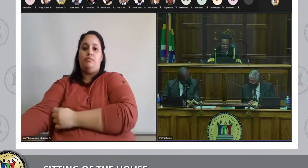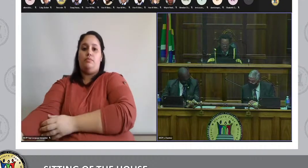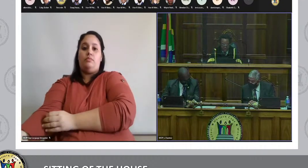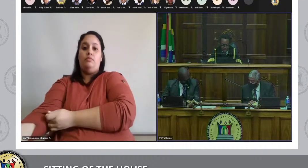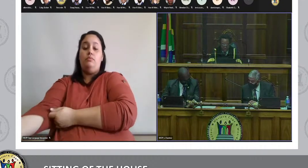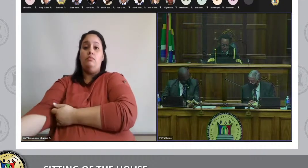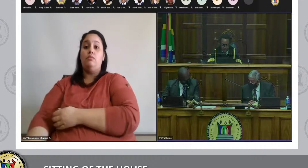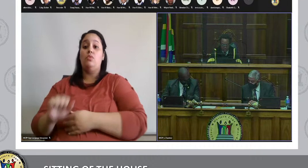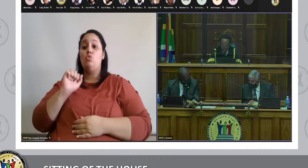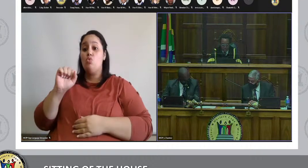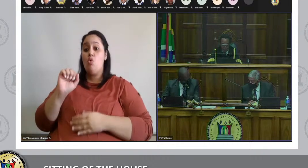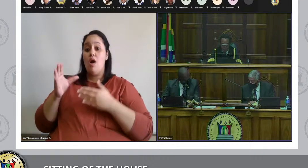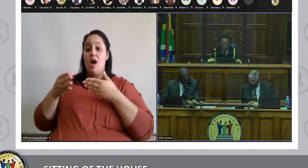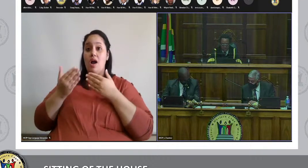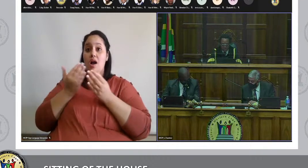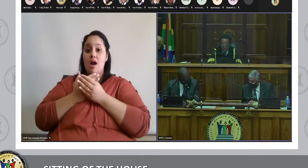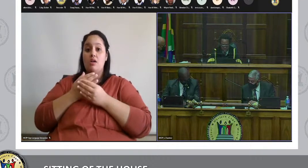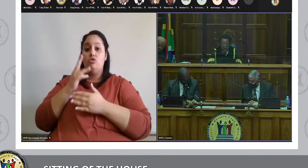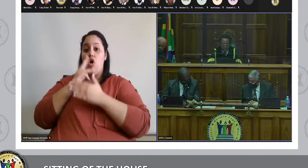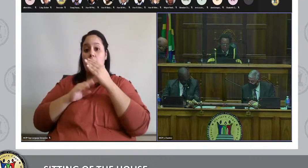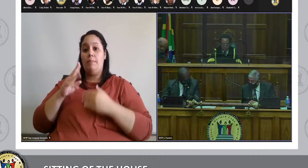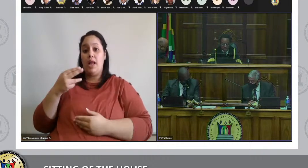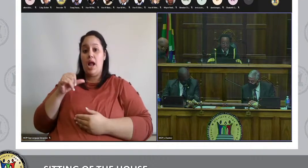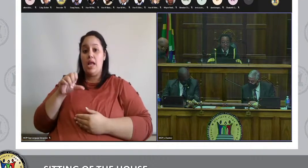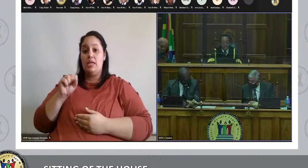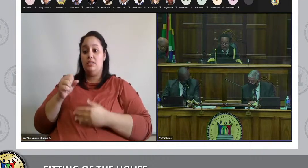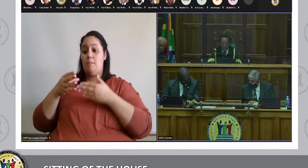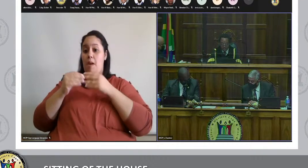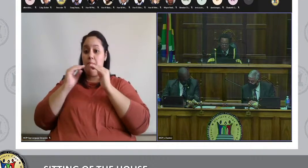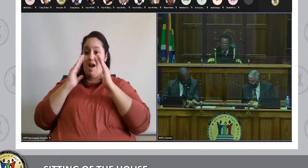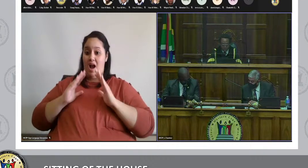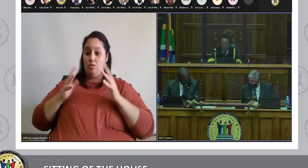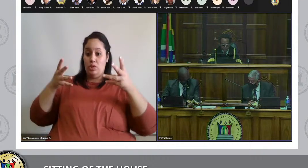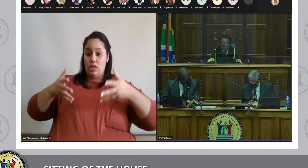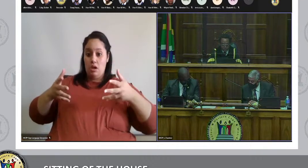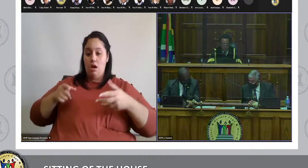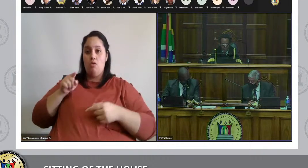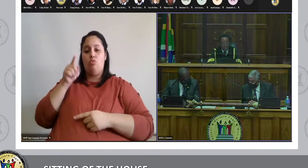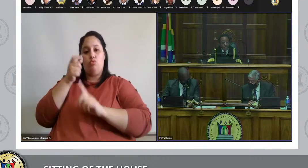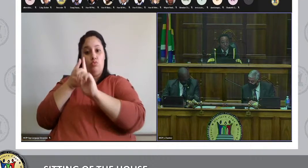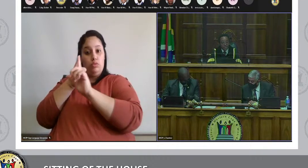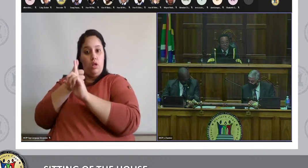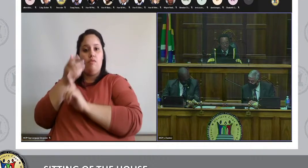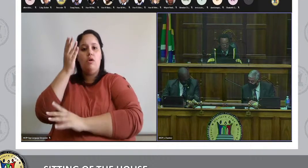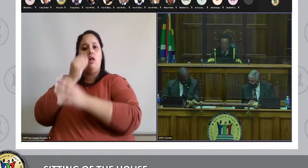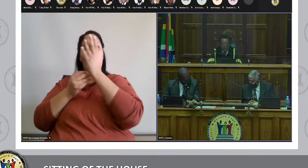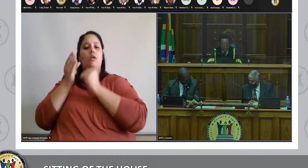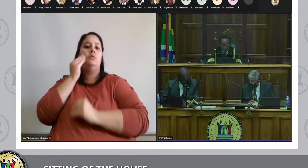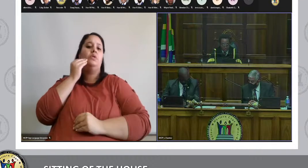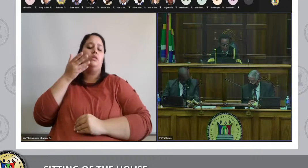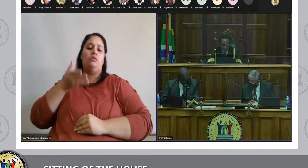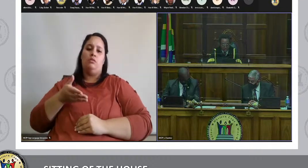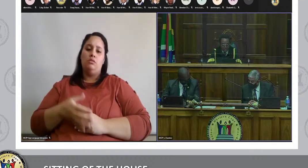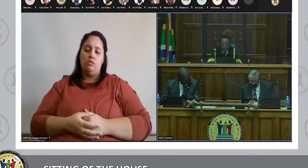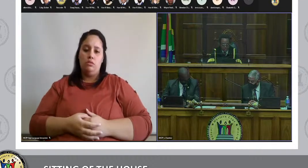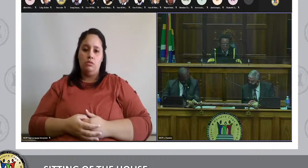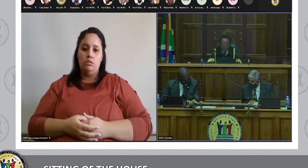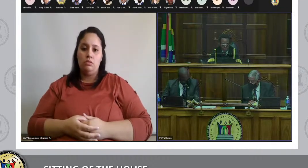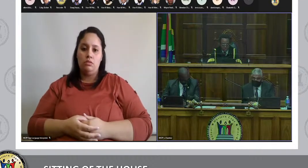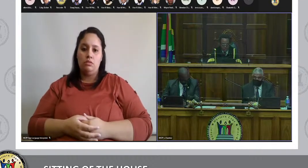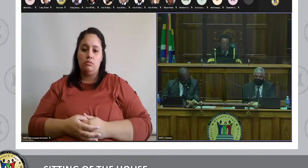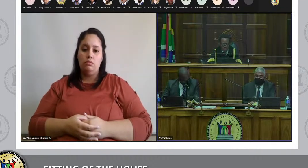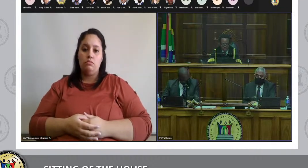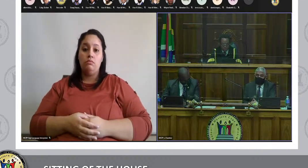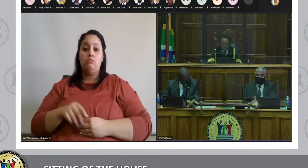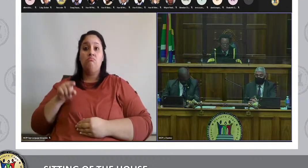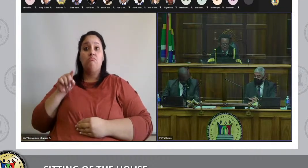Brancase, I trust that as a member of this House, you learn from this experience and that will